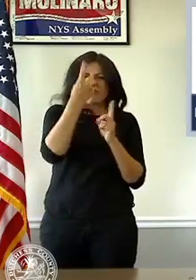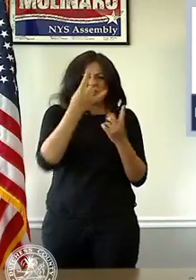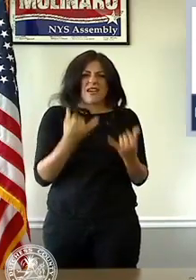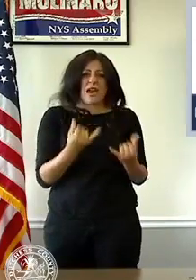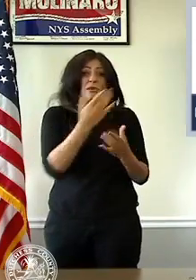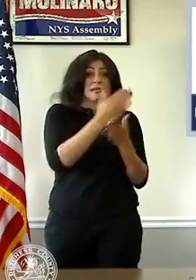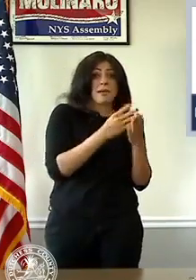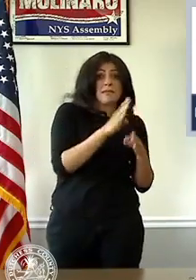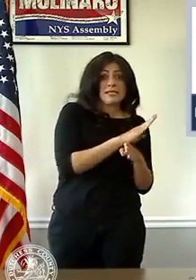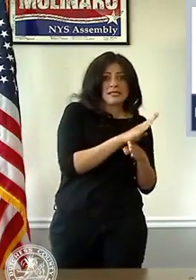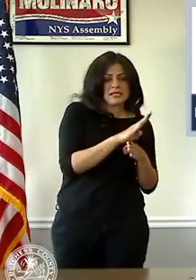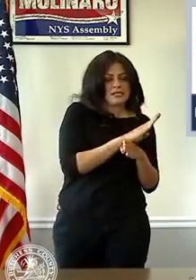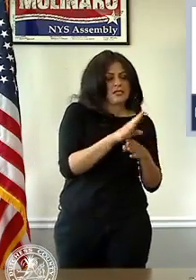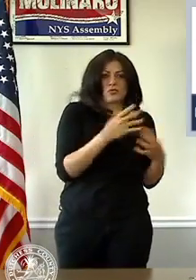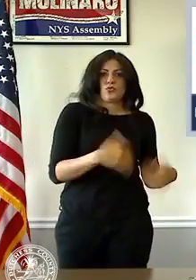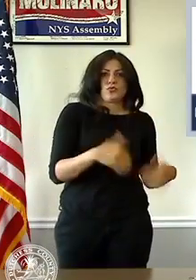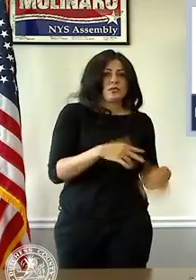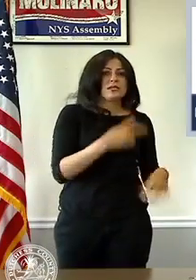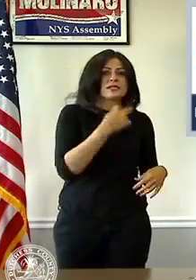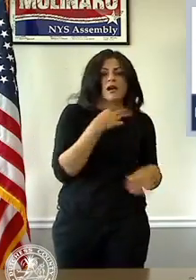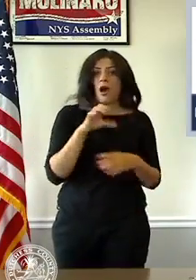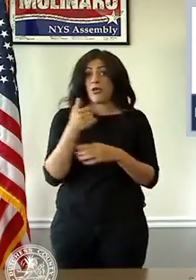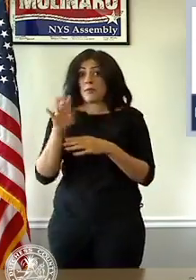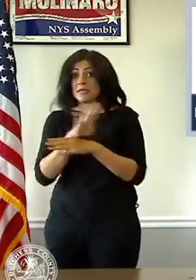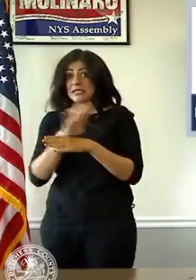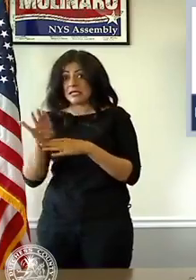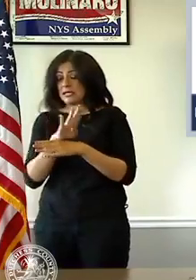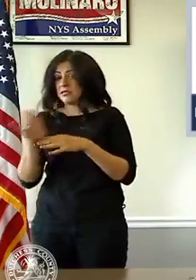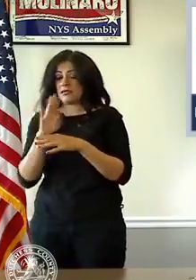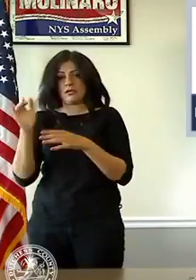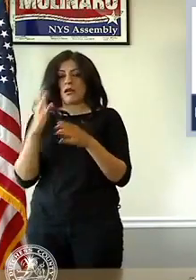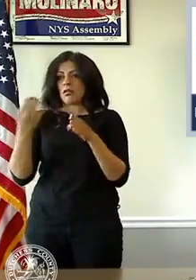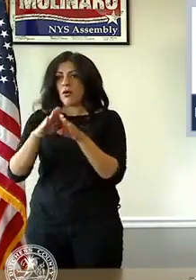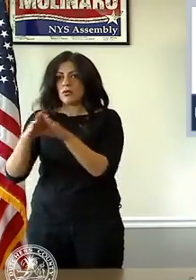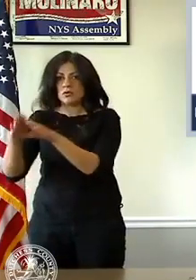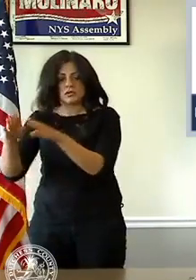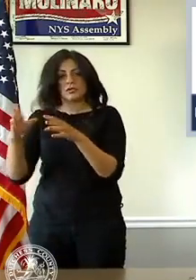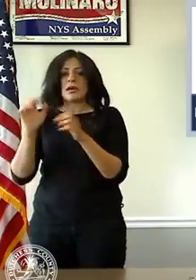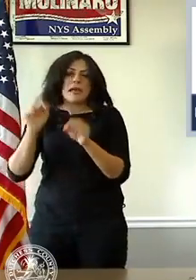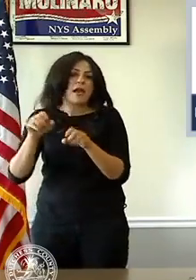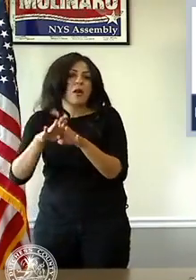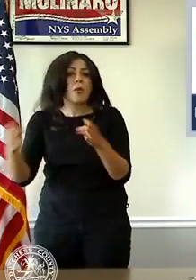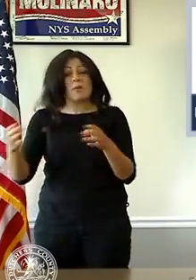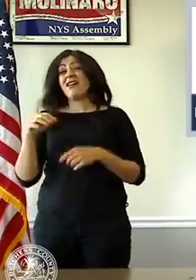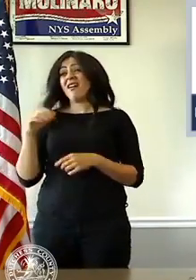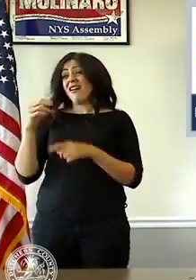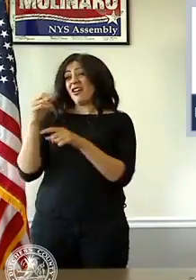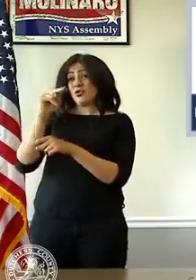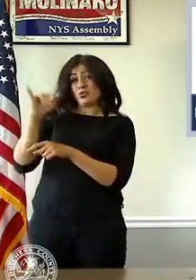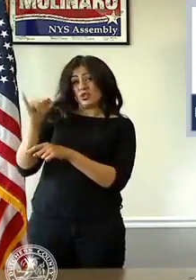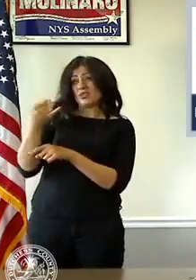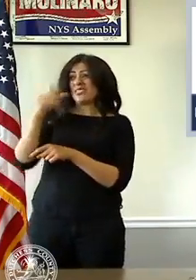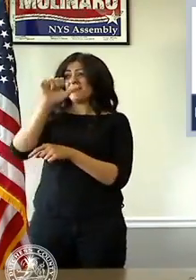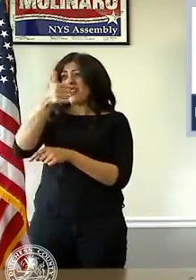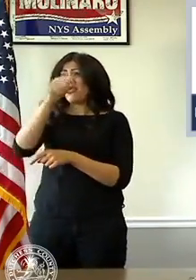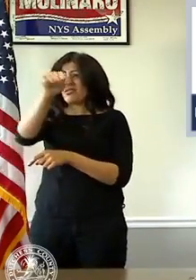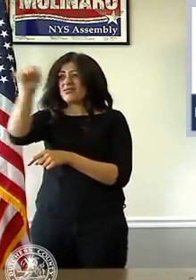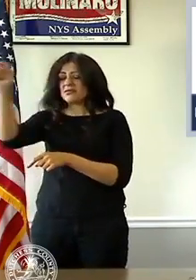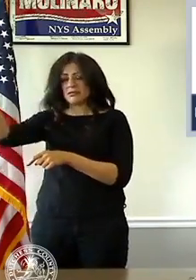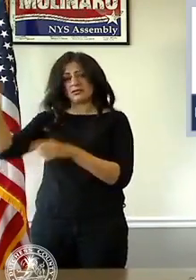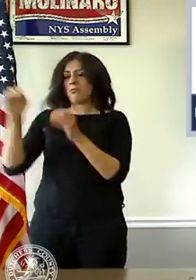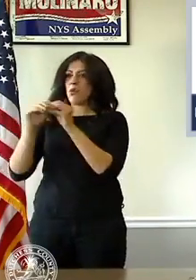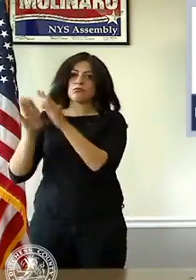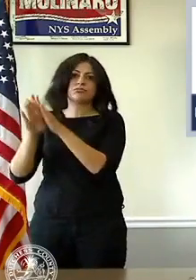disadvantage. New Jersey and Connecticut are well ahead of us, and frankly, we are concerned that the ability to simply drive